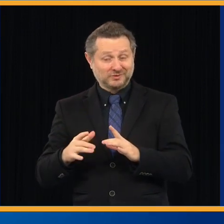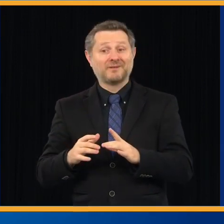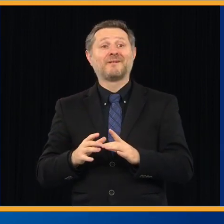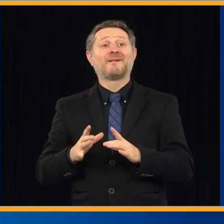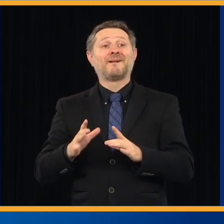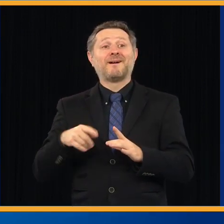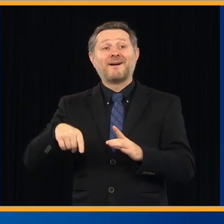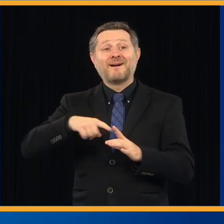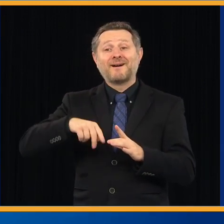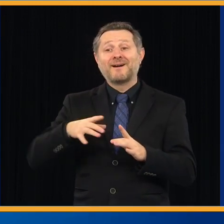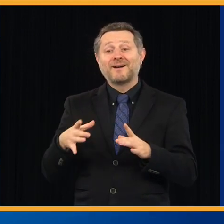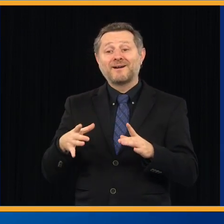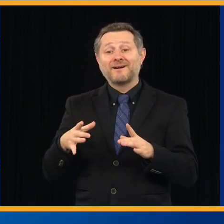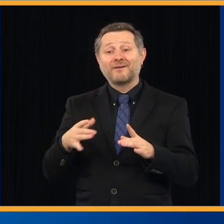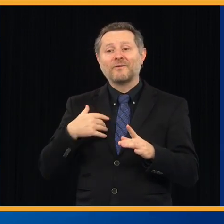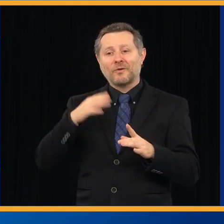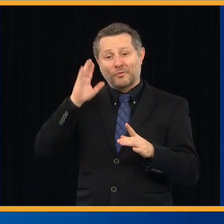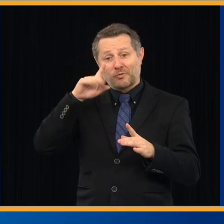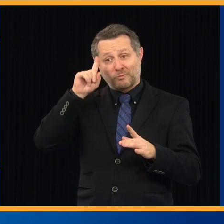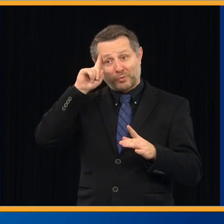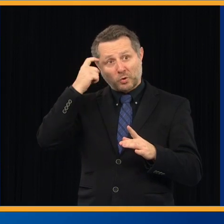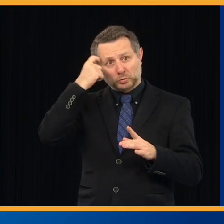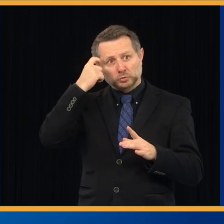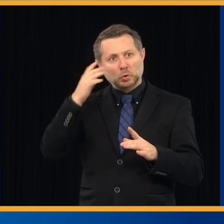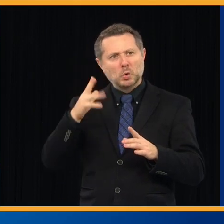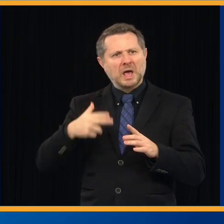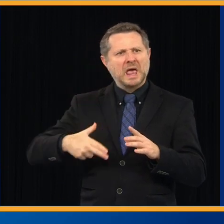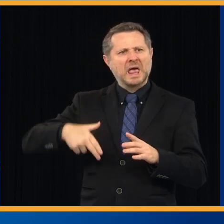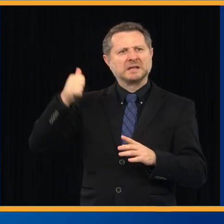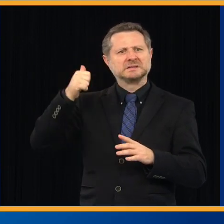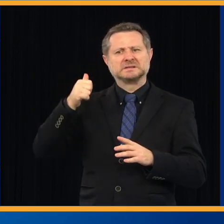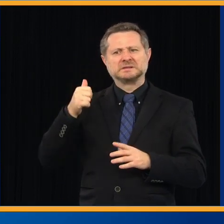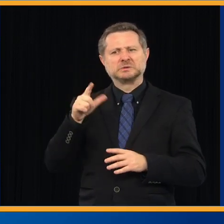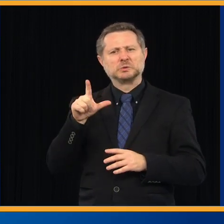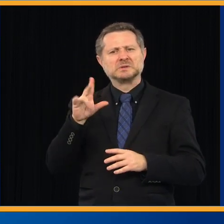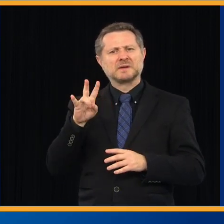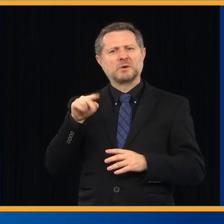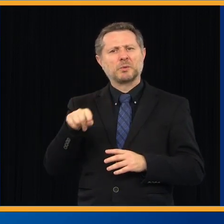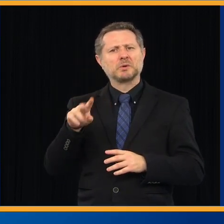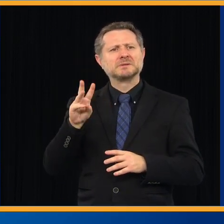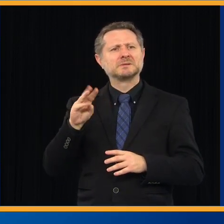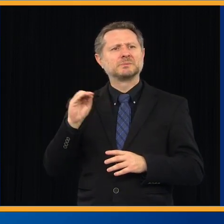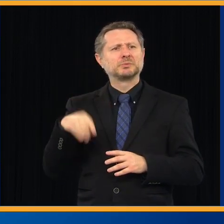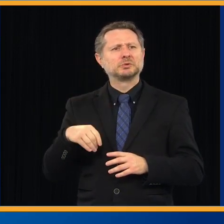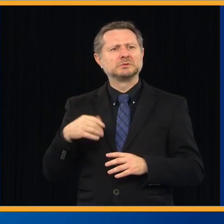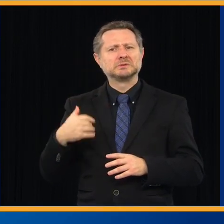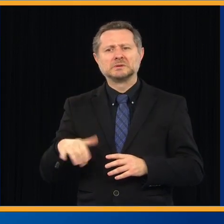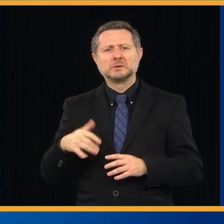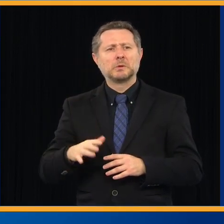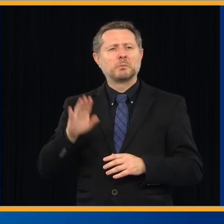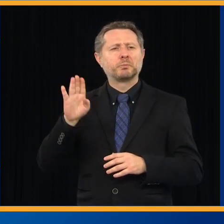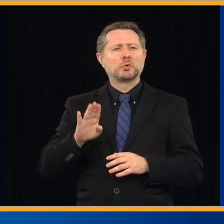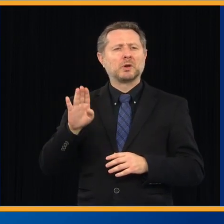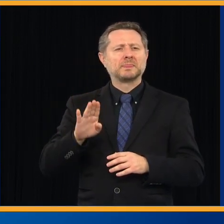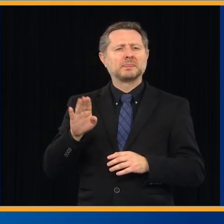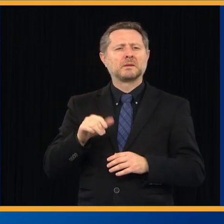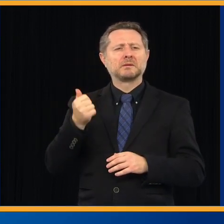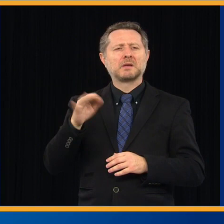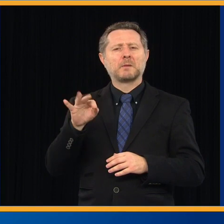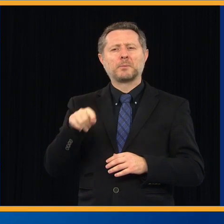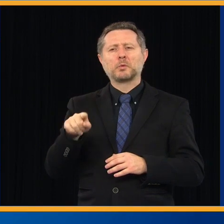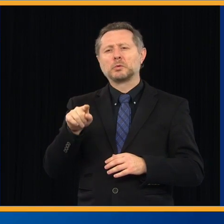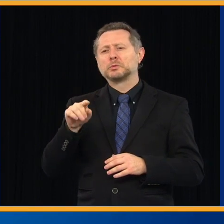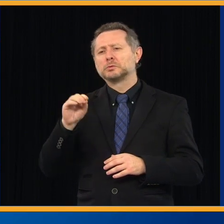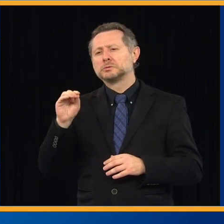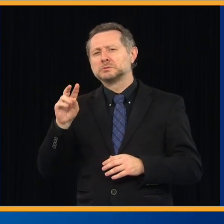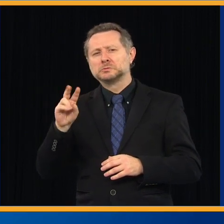see the Bronx is high, 27%, Brooklyn 19, Manhattan 17, Queens 18, Staten